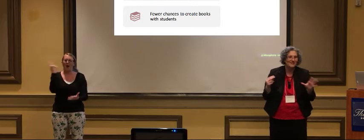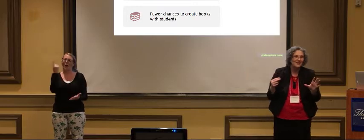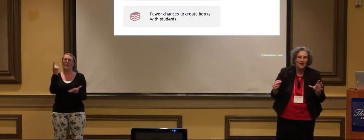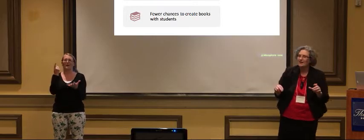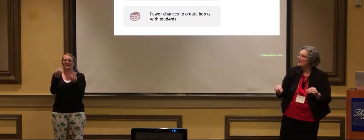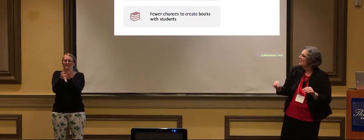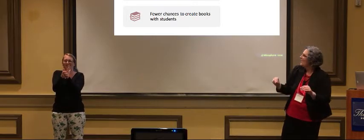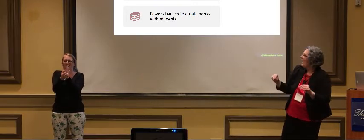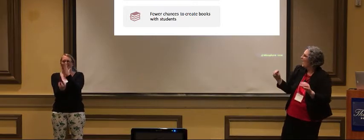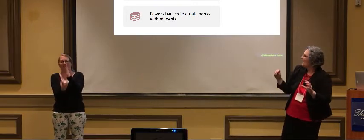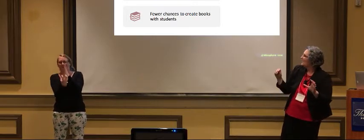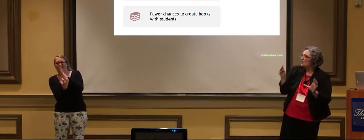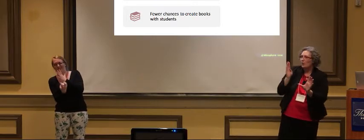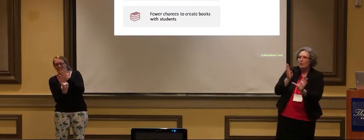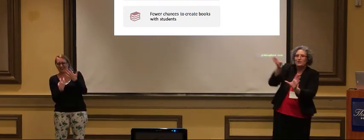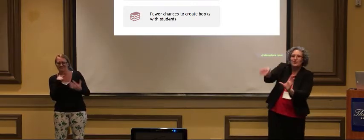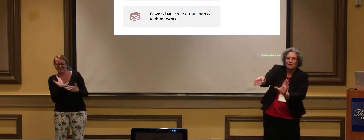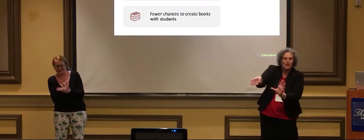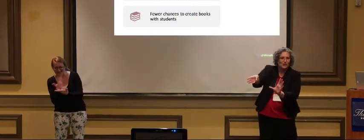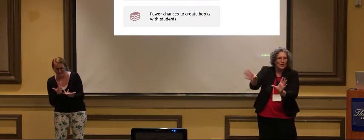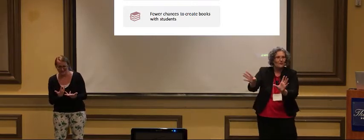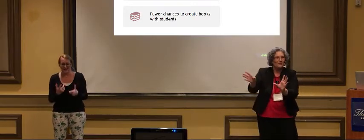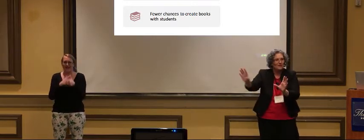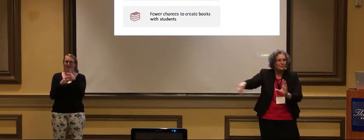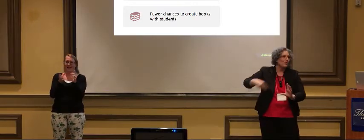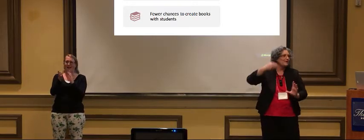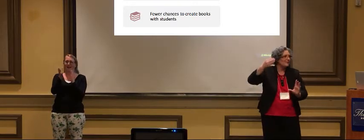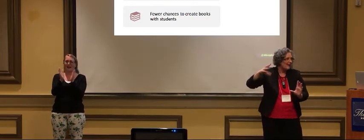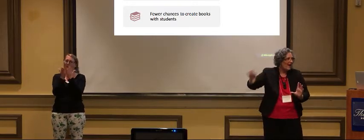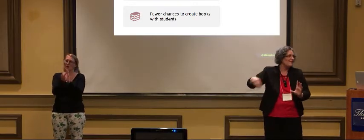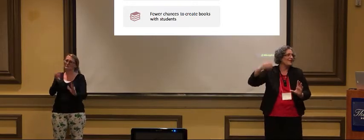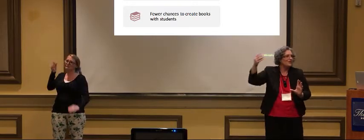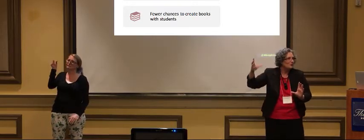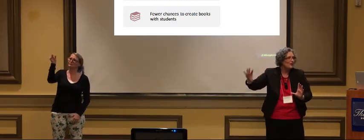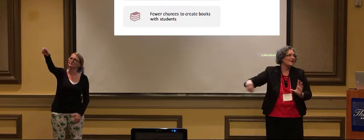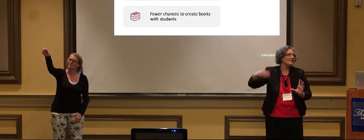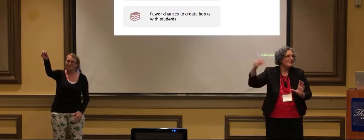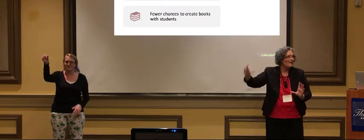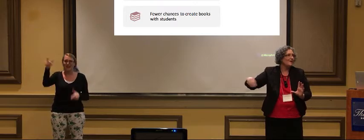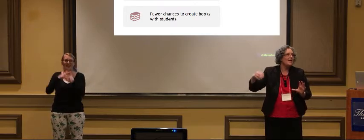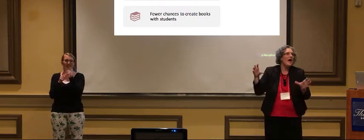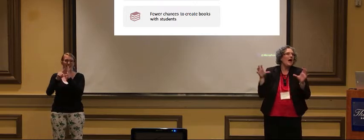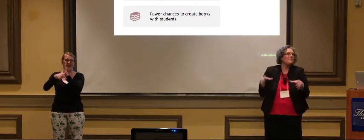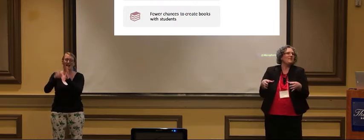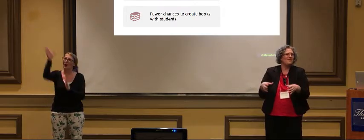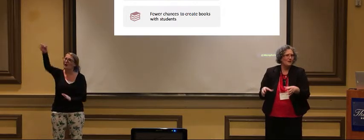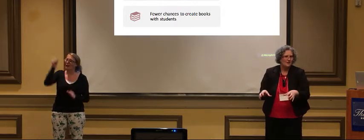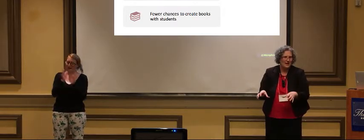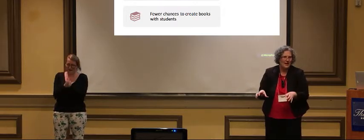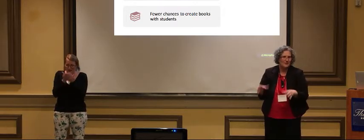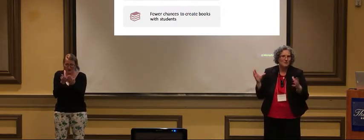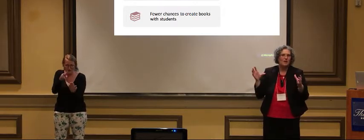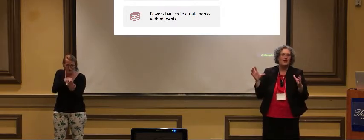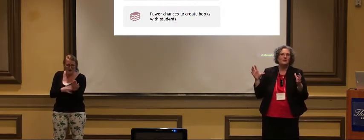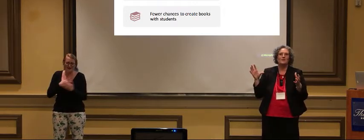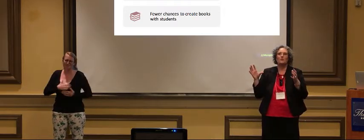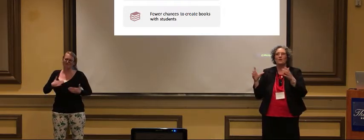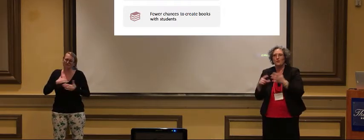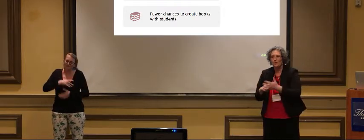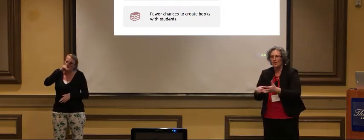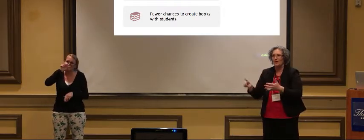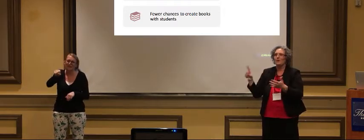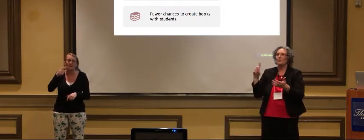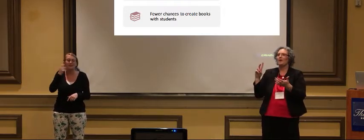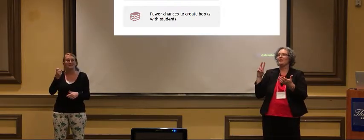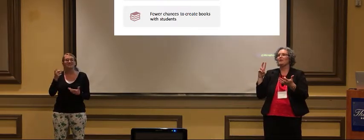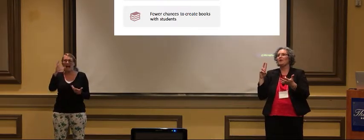apart and gets stuck. And, you know, puts it on our shelf and then brings it back out and kids read it and love it. I miss those days because with